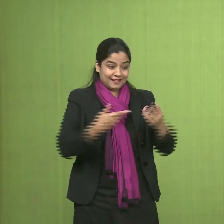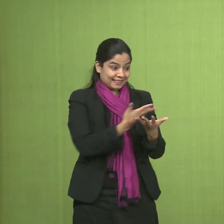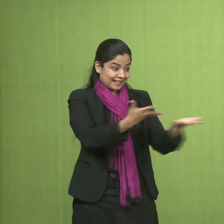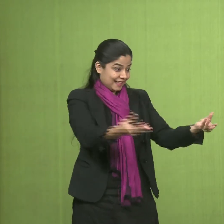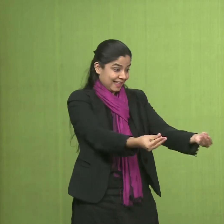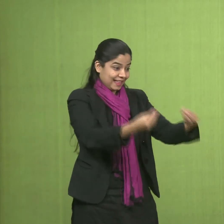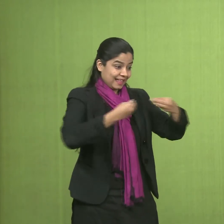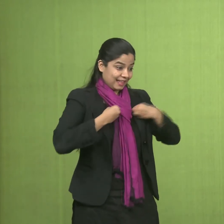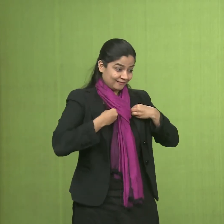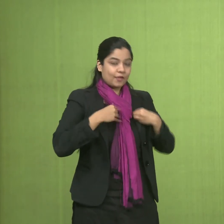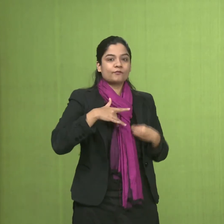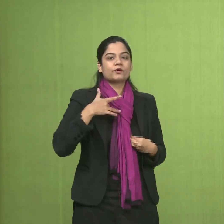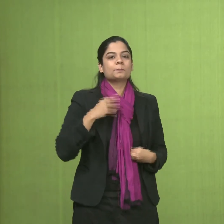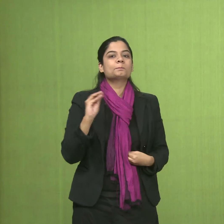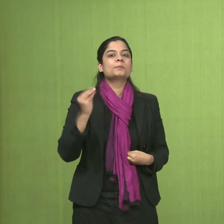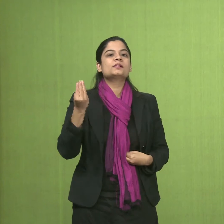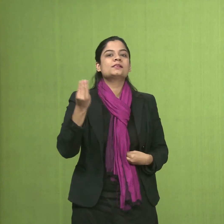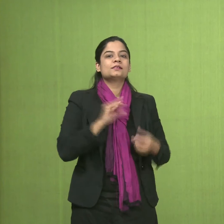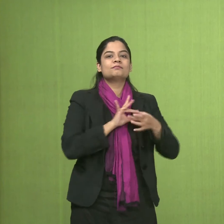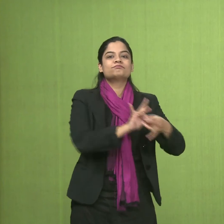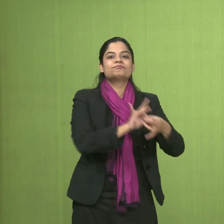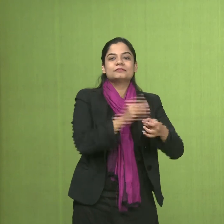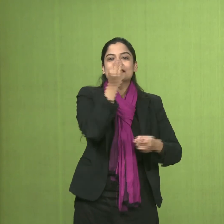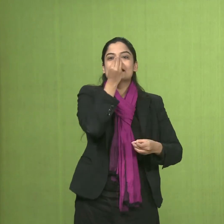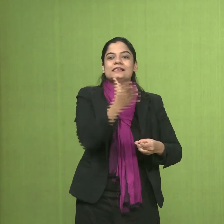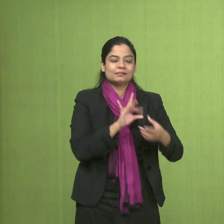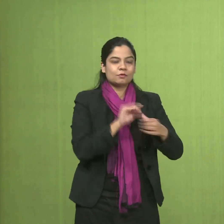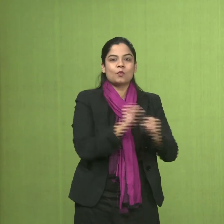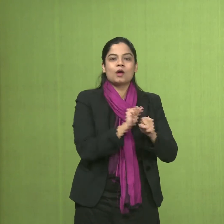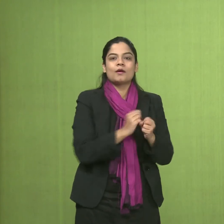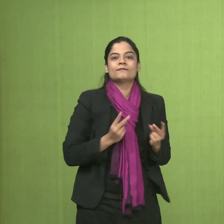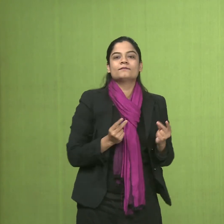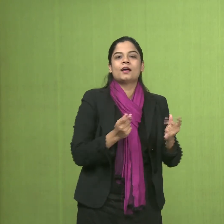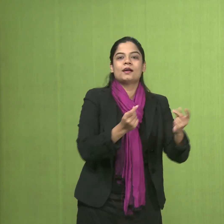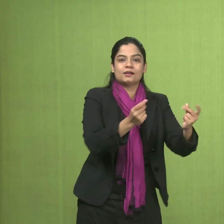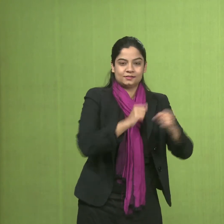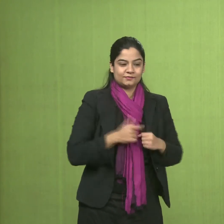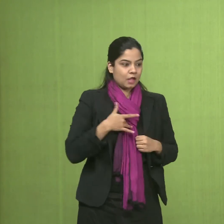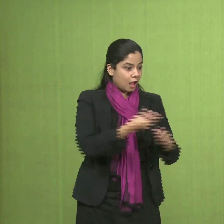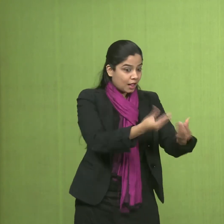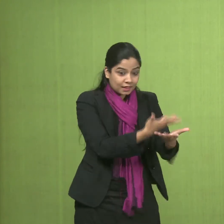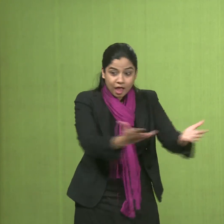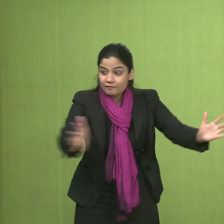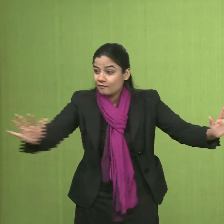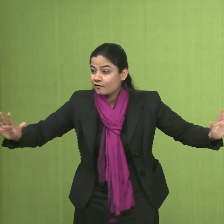called household equipments. These things help us in reducing our time, energy